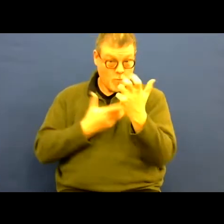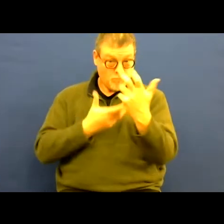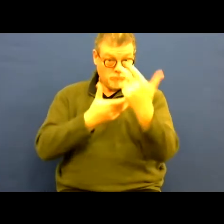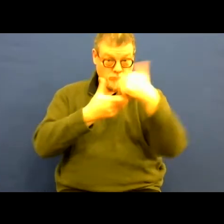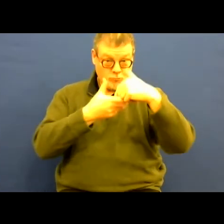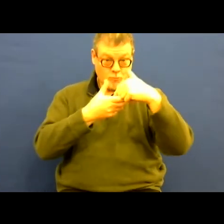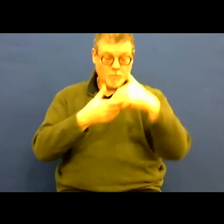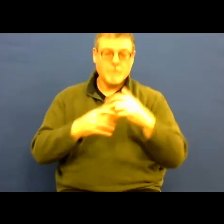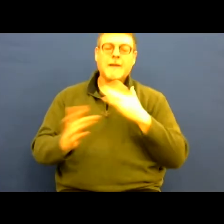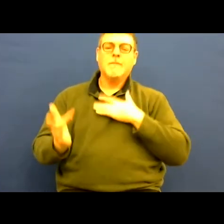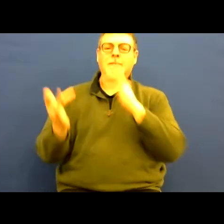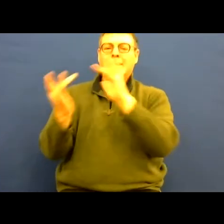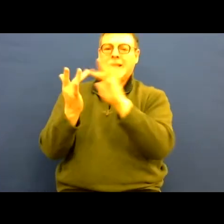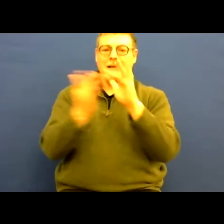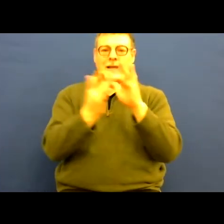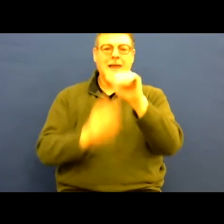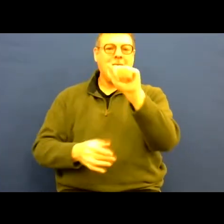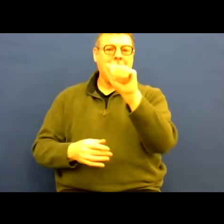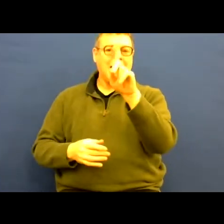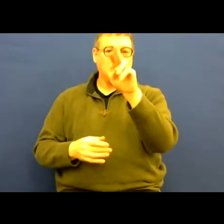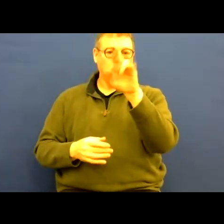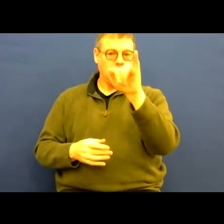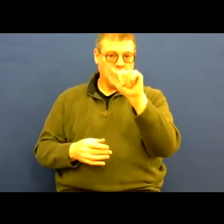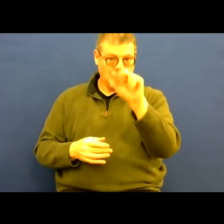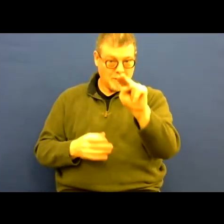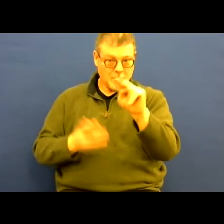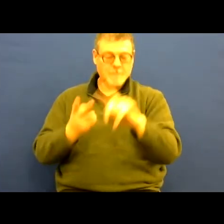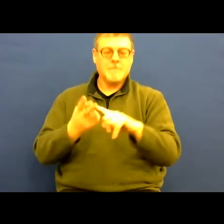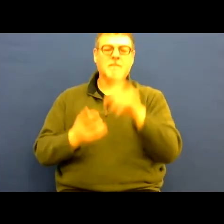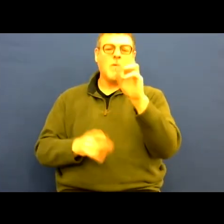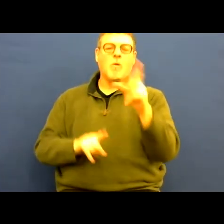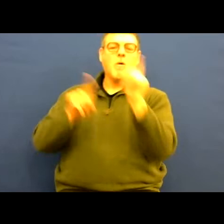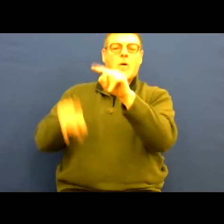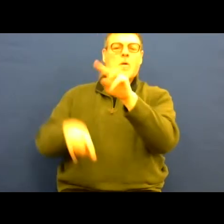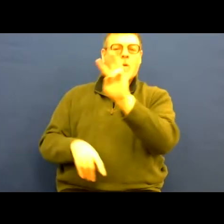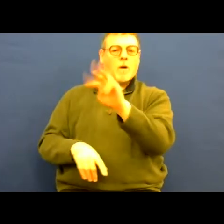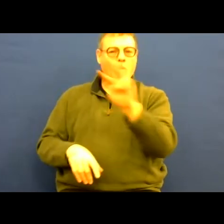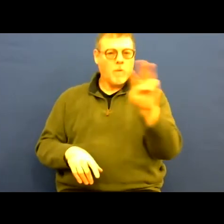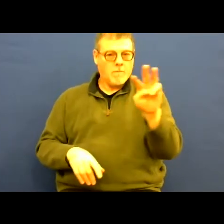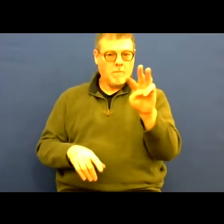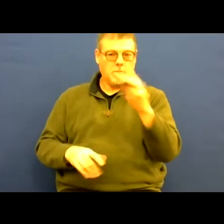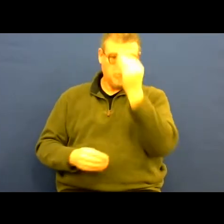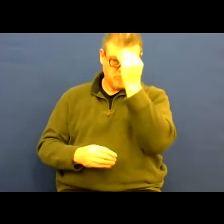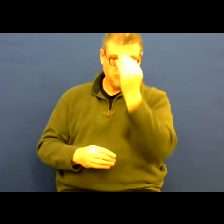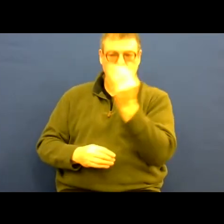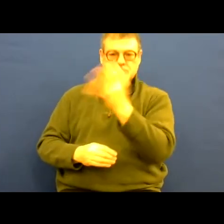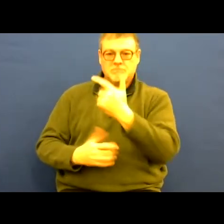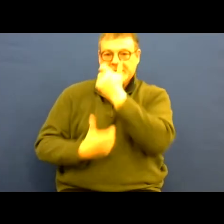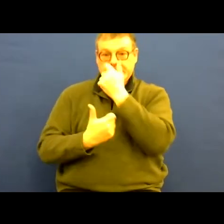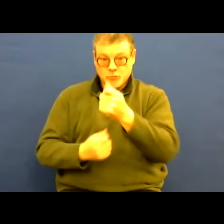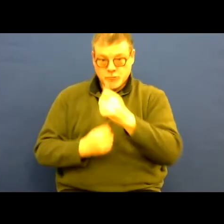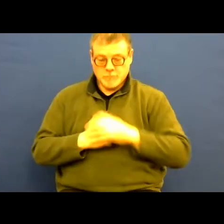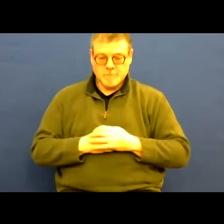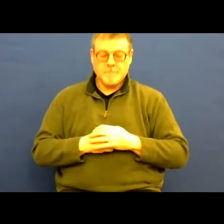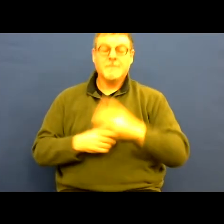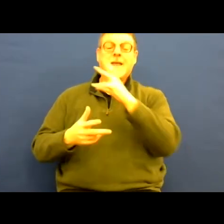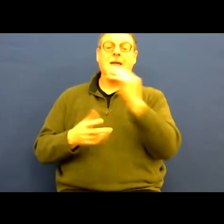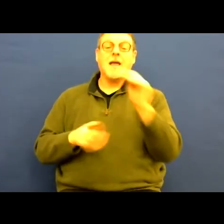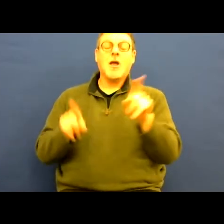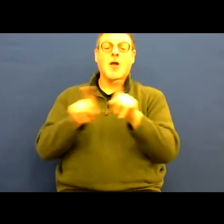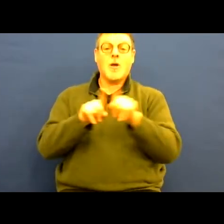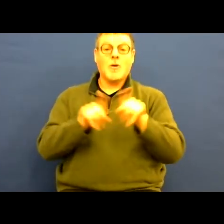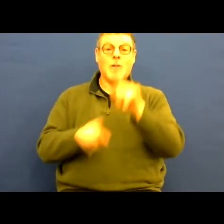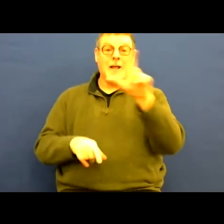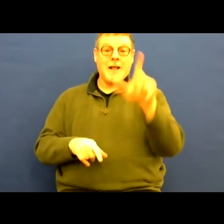board, please reach out to Adrian, or you can go on the website and let them know that you're interested in that. And then also at